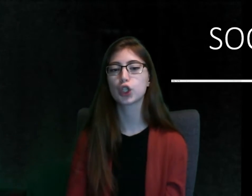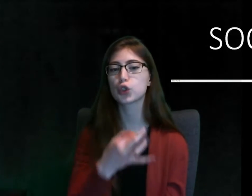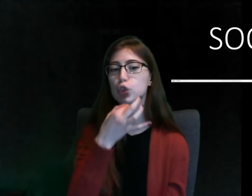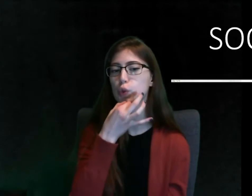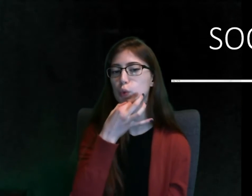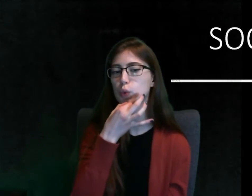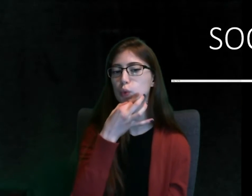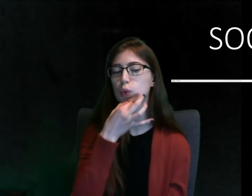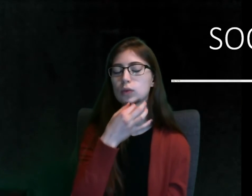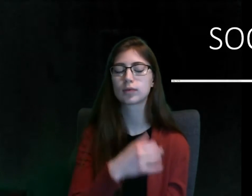Soon.